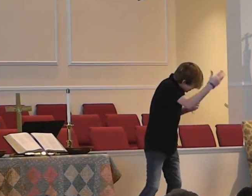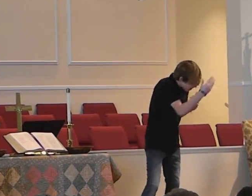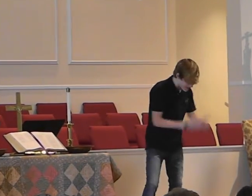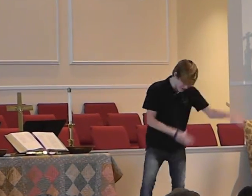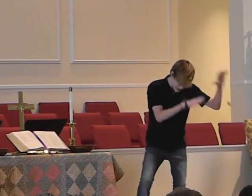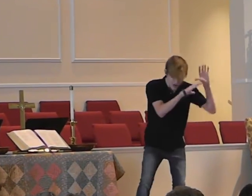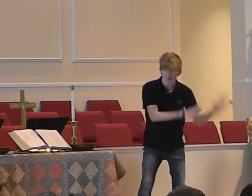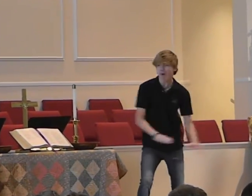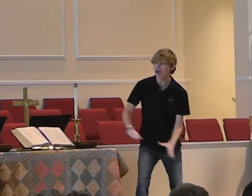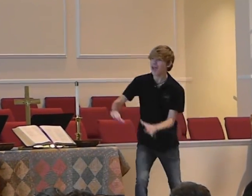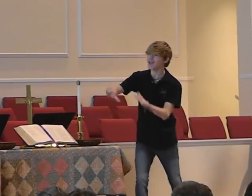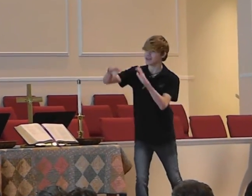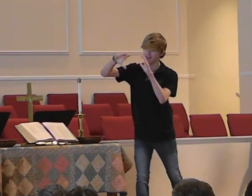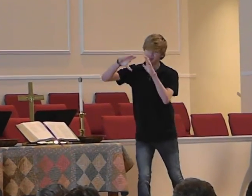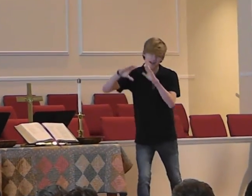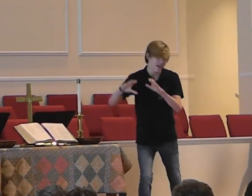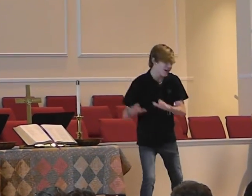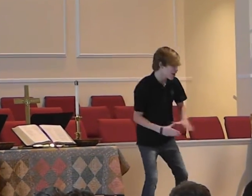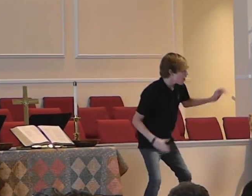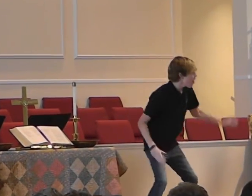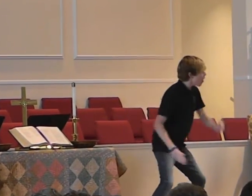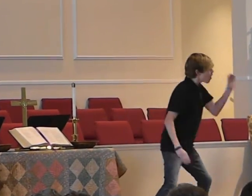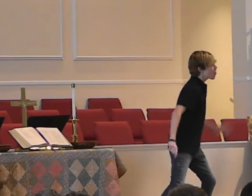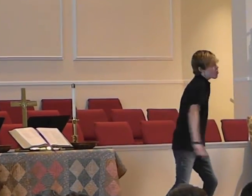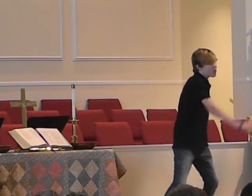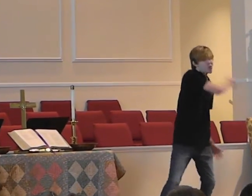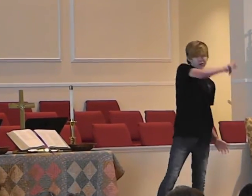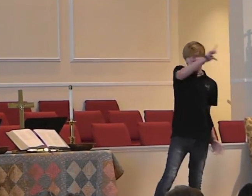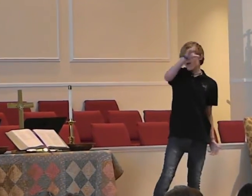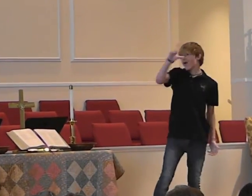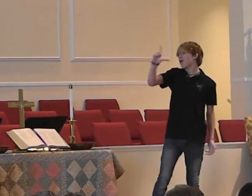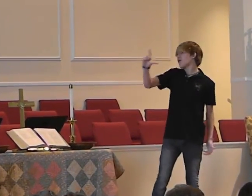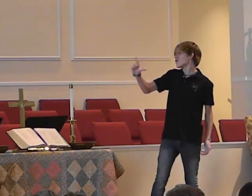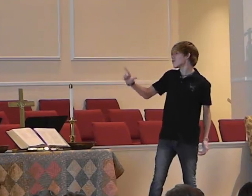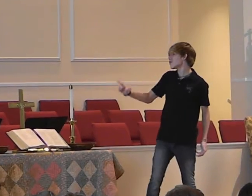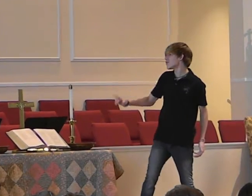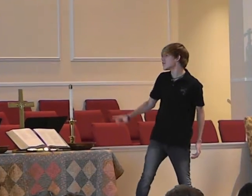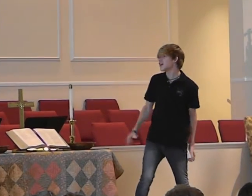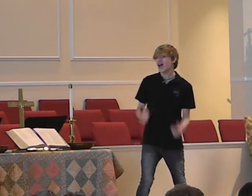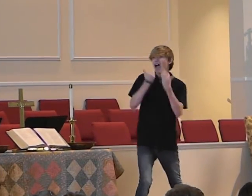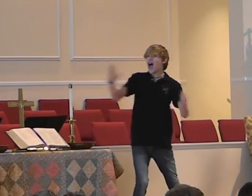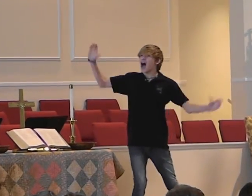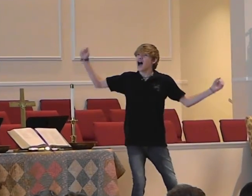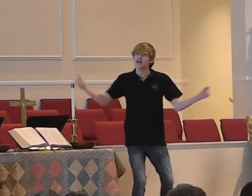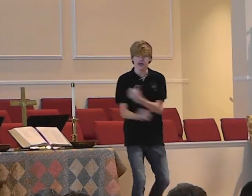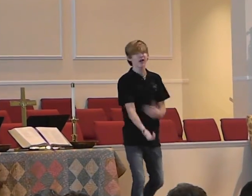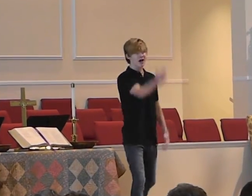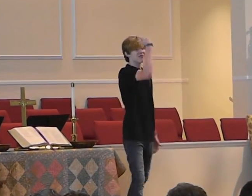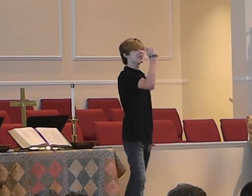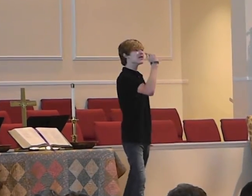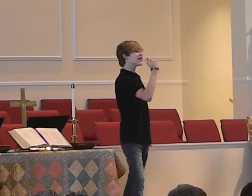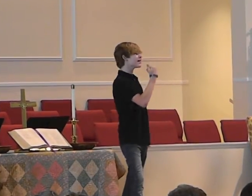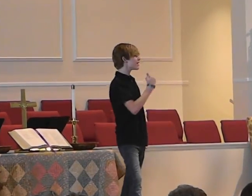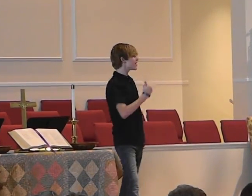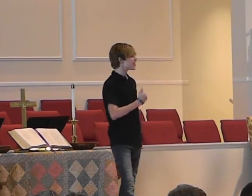anyway Oh Lord, how you love me